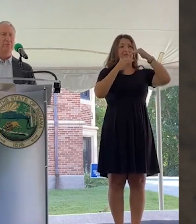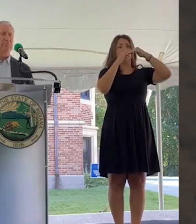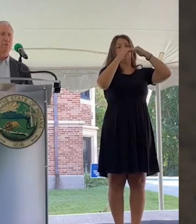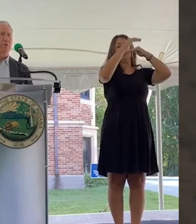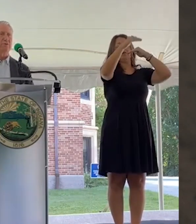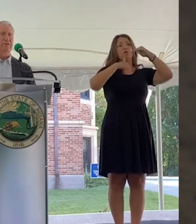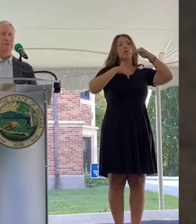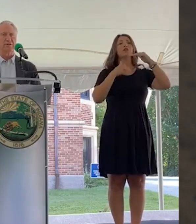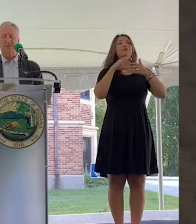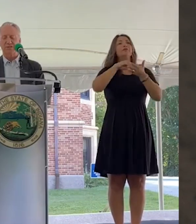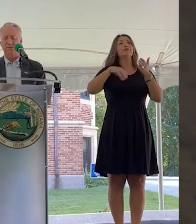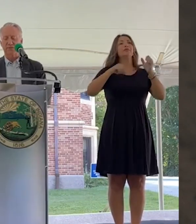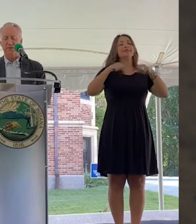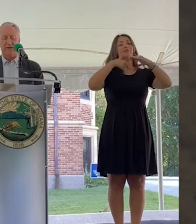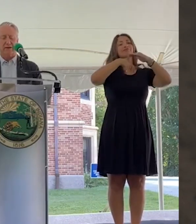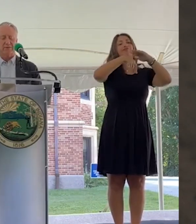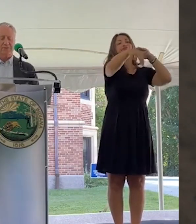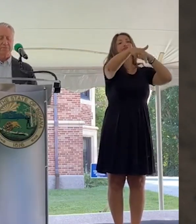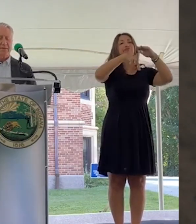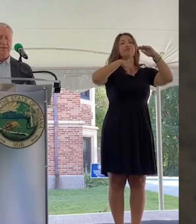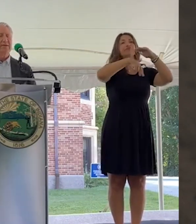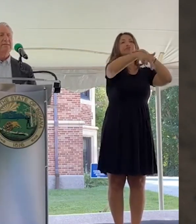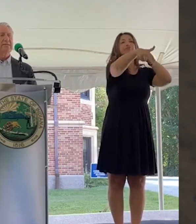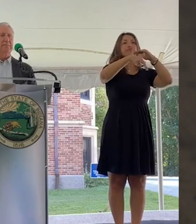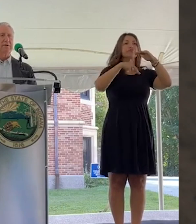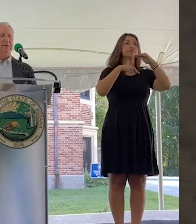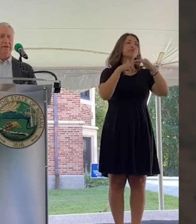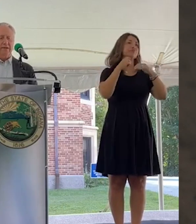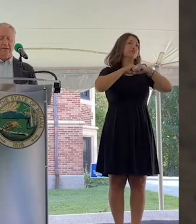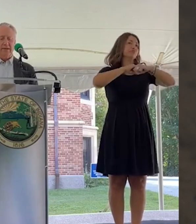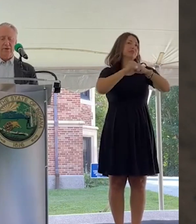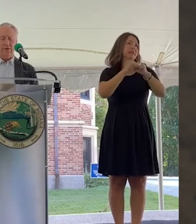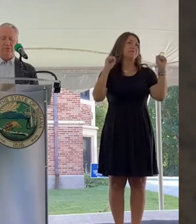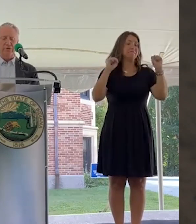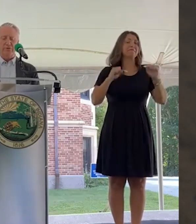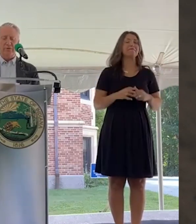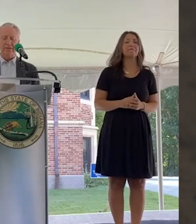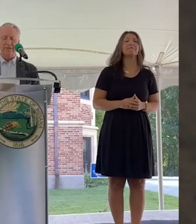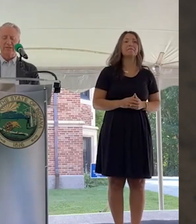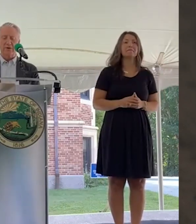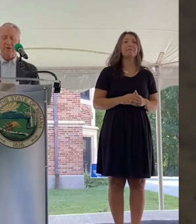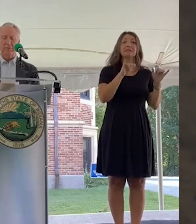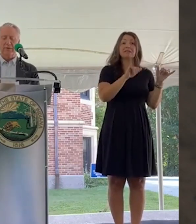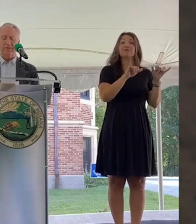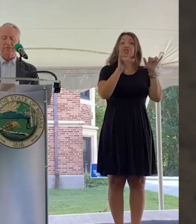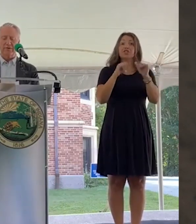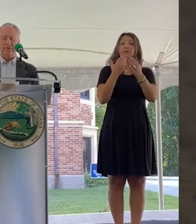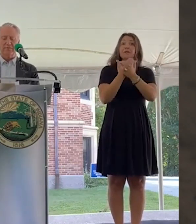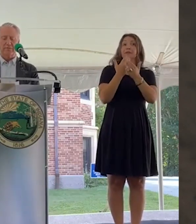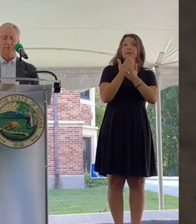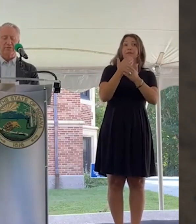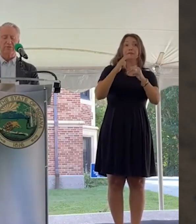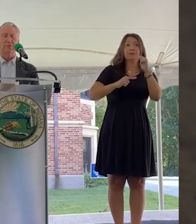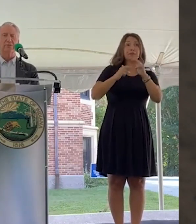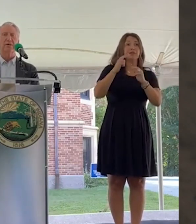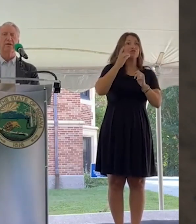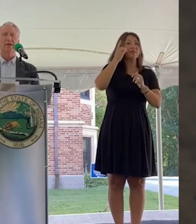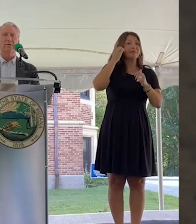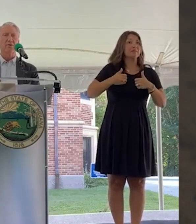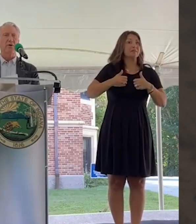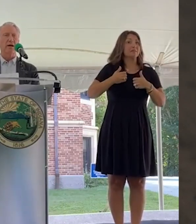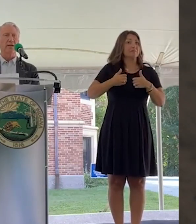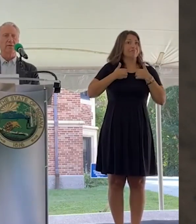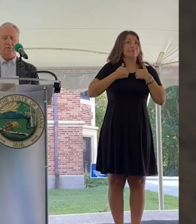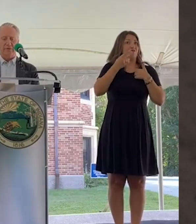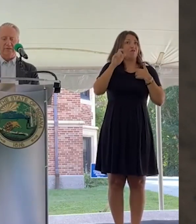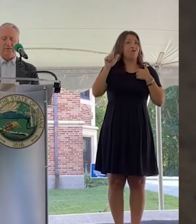and move towards the adjacent field house. Similarly, a new student residence hall will be constructed for both schools